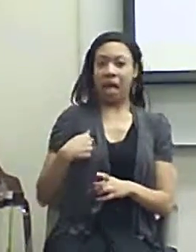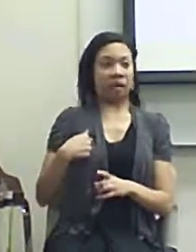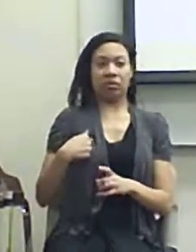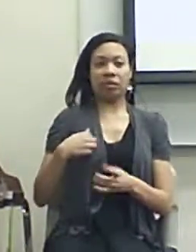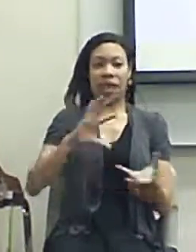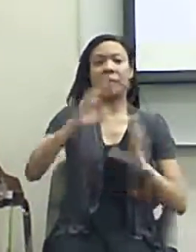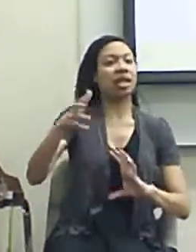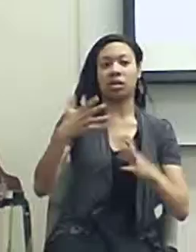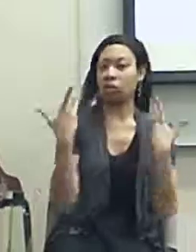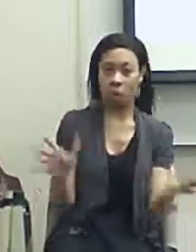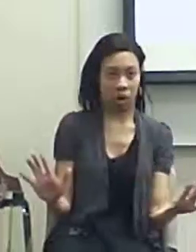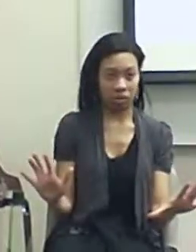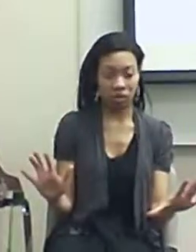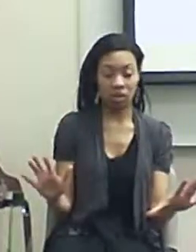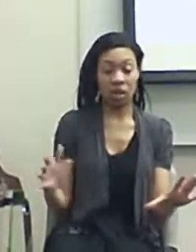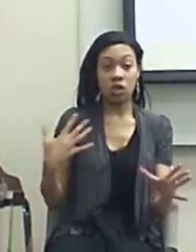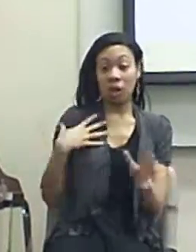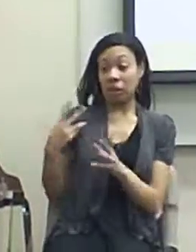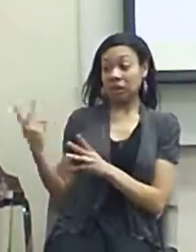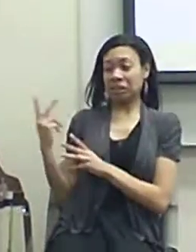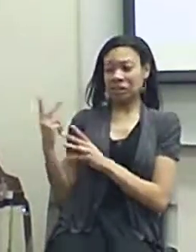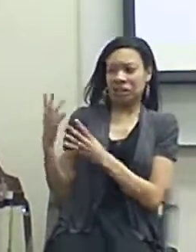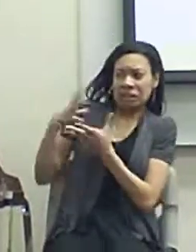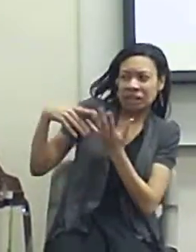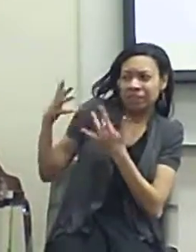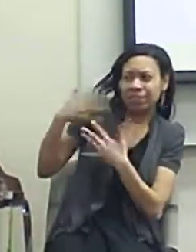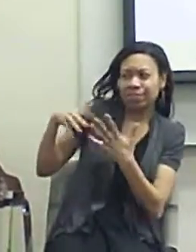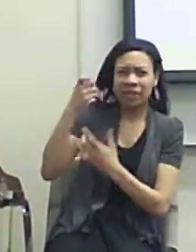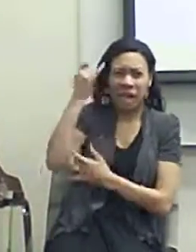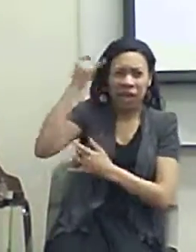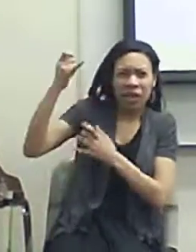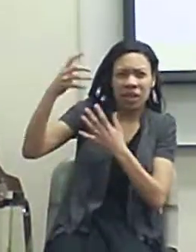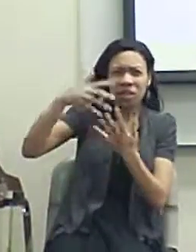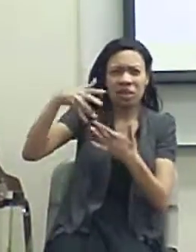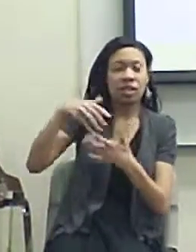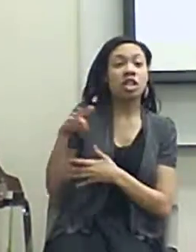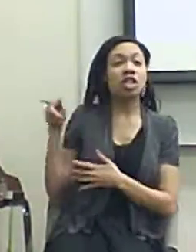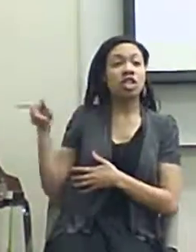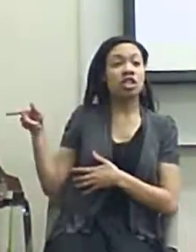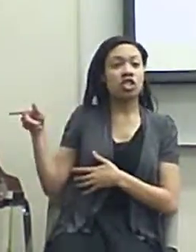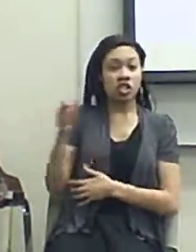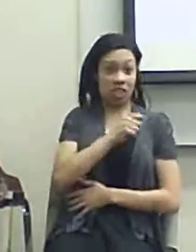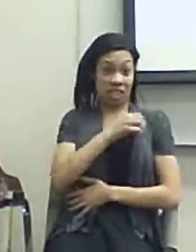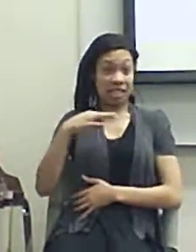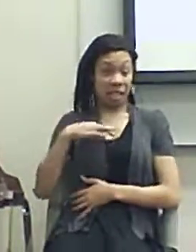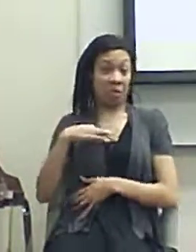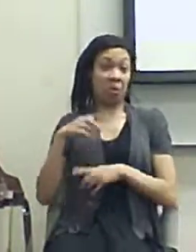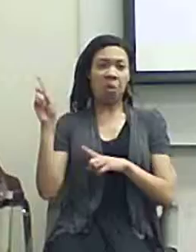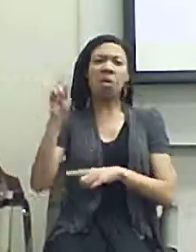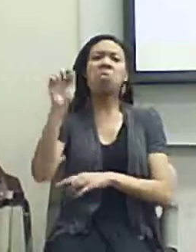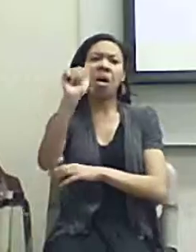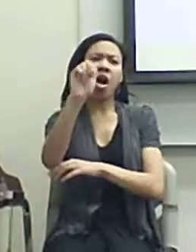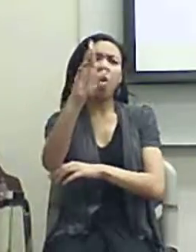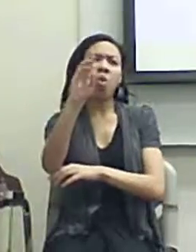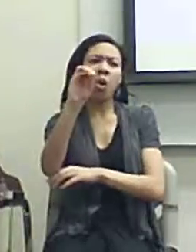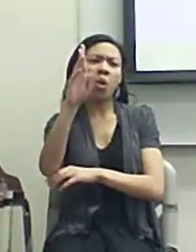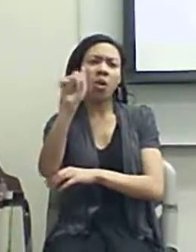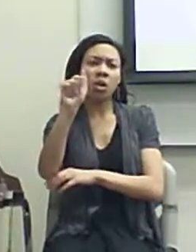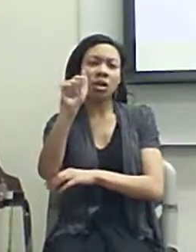I'm really hoping to collaborate with Jamie on some level with that, particularly because she's staff at Aurora. So she'll just have a different perspective